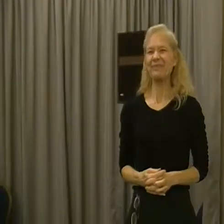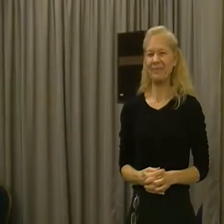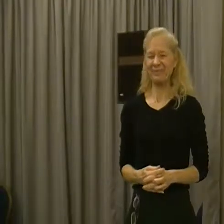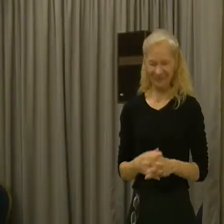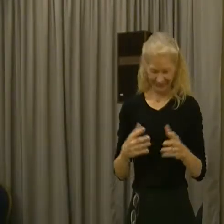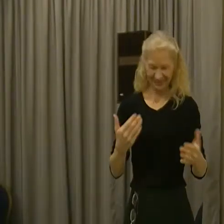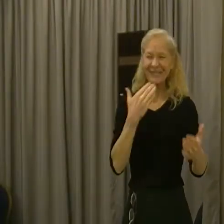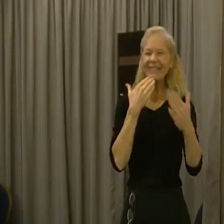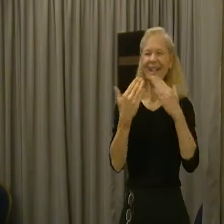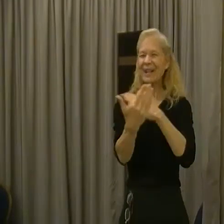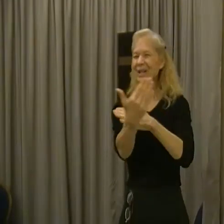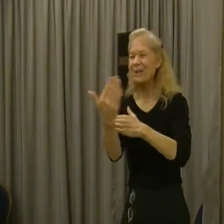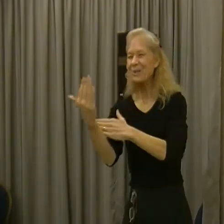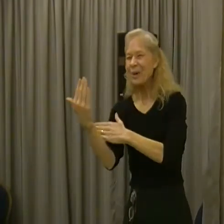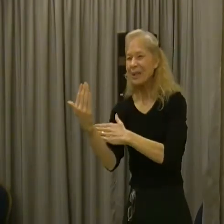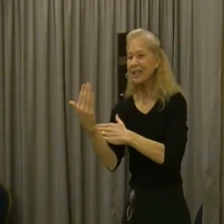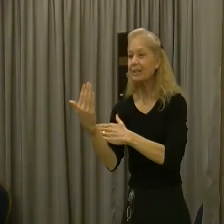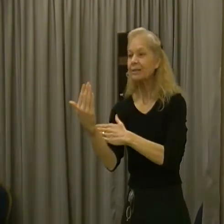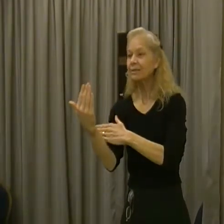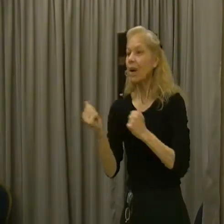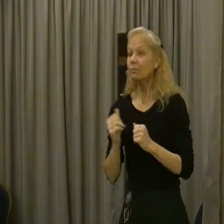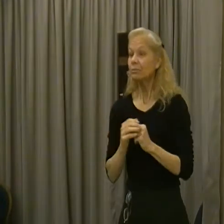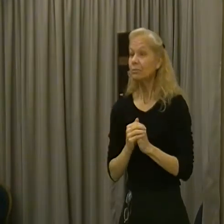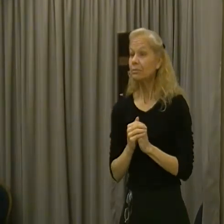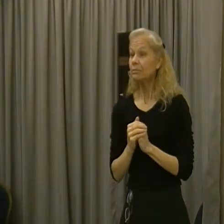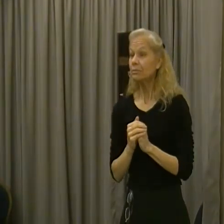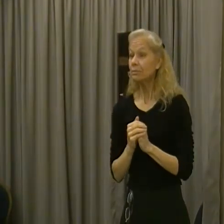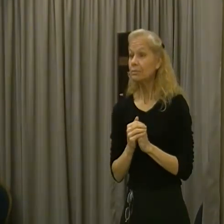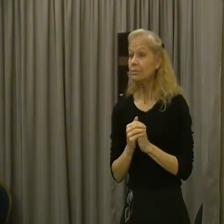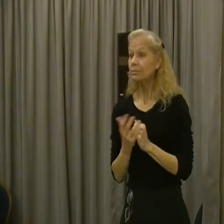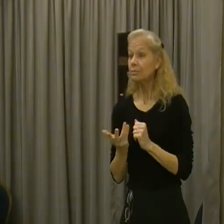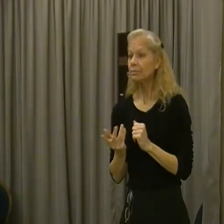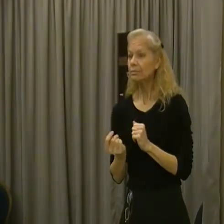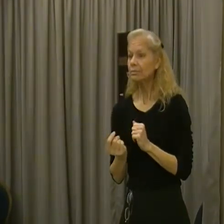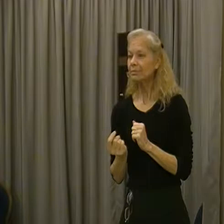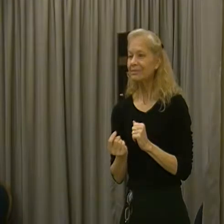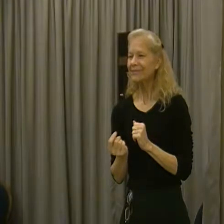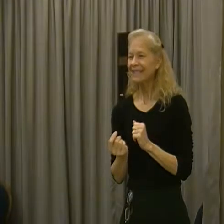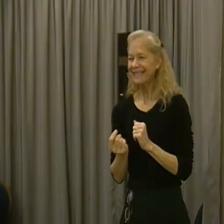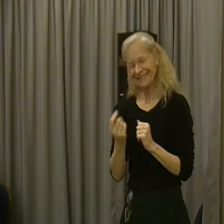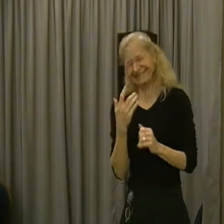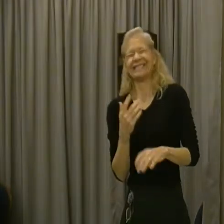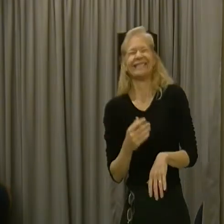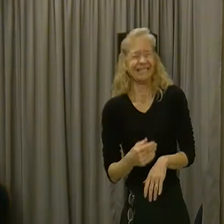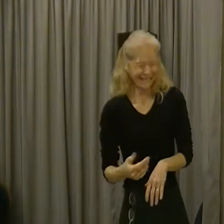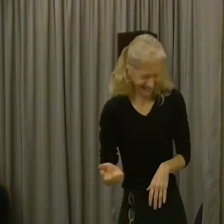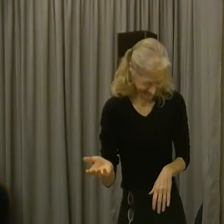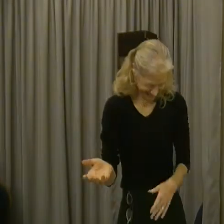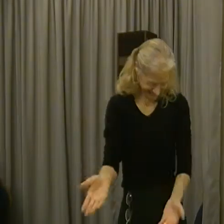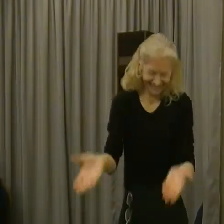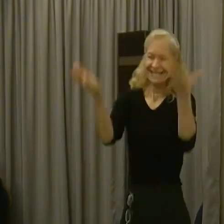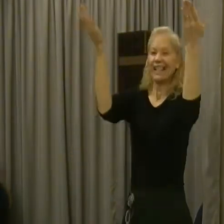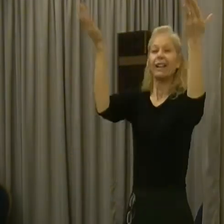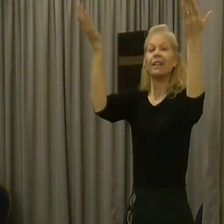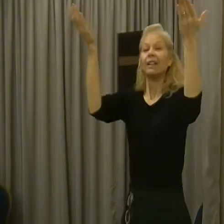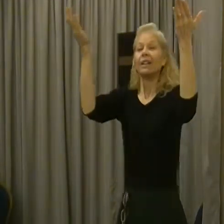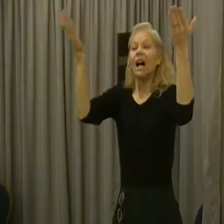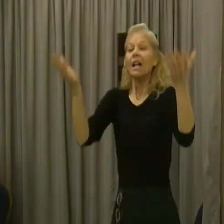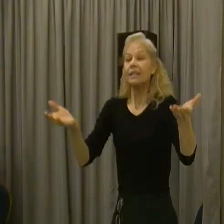Good morning, everyone. Welcome this morning. Let's start off. Stand, smile, and turn to hymn number